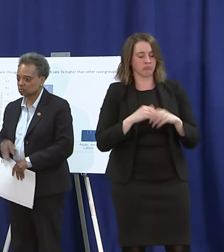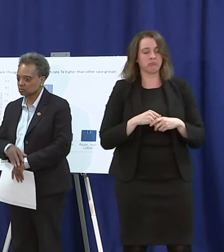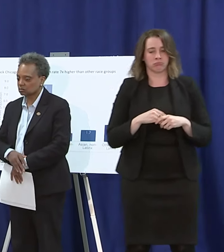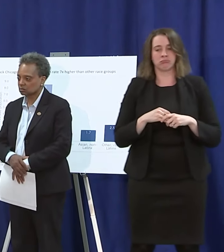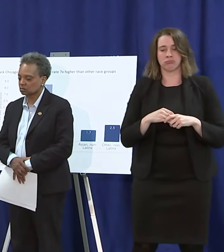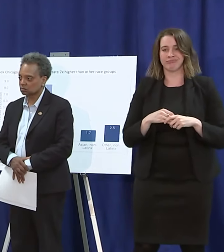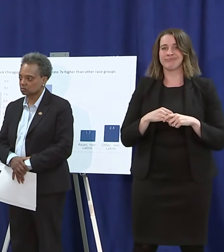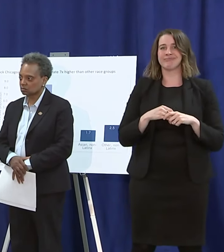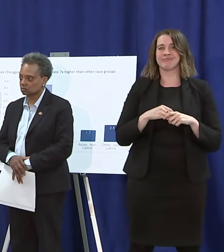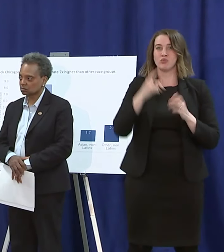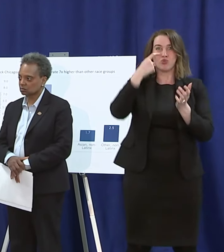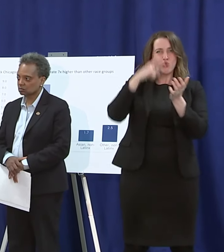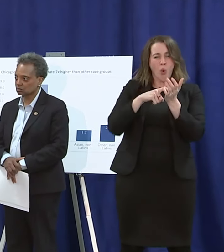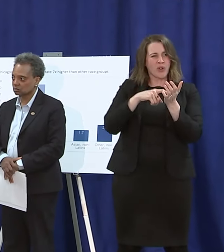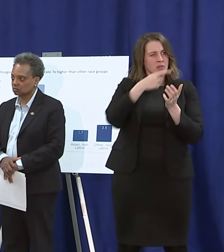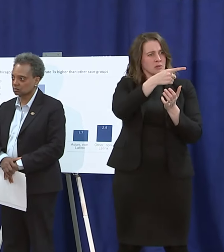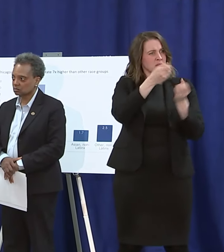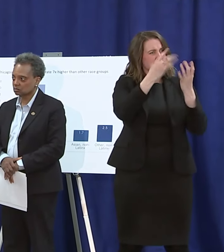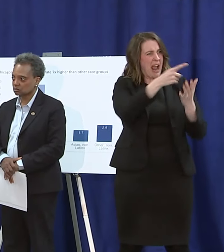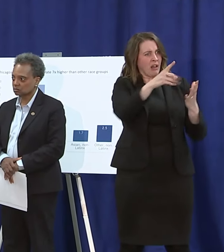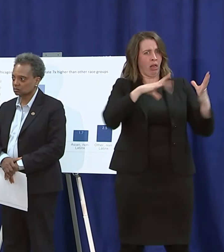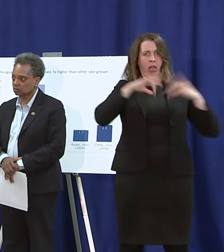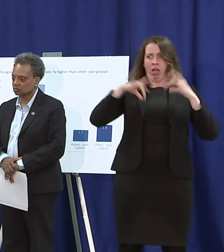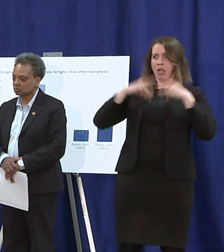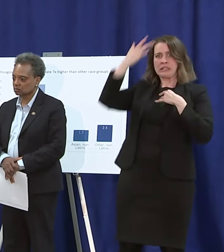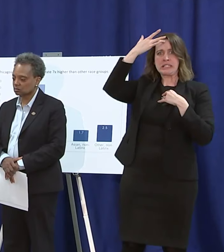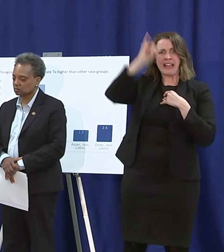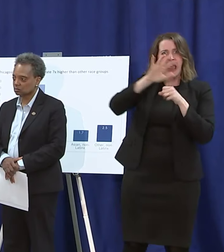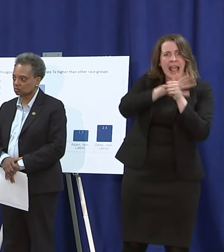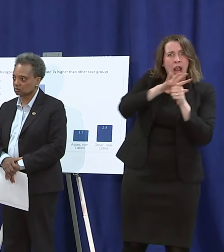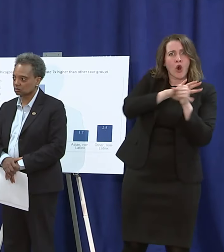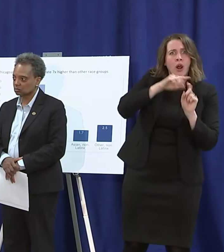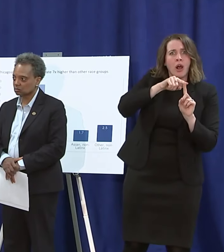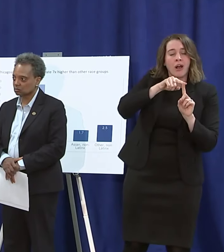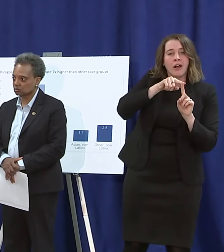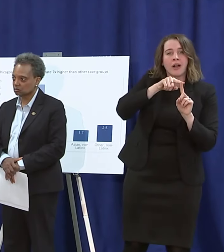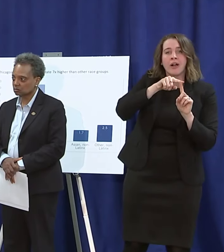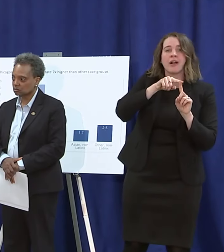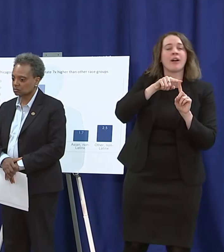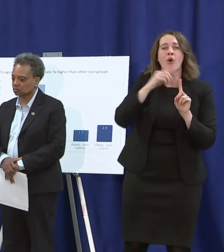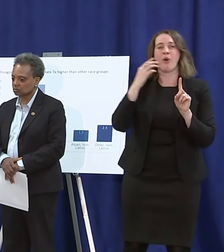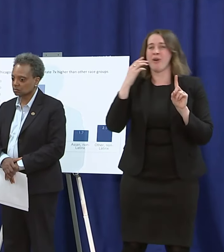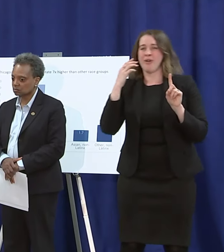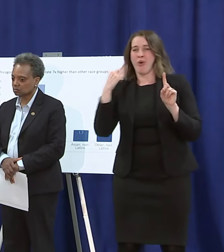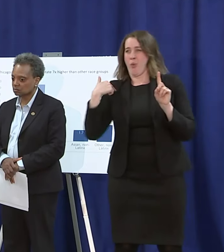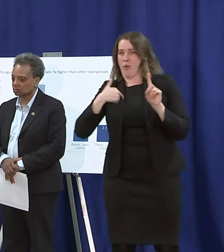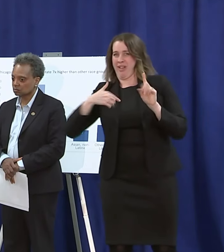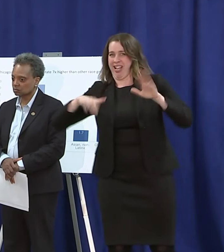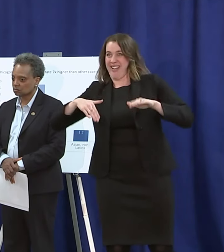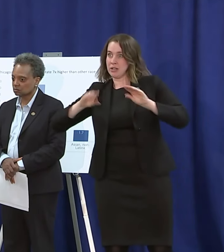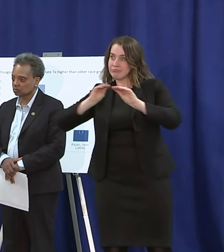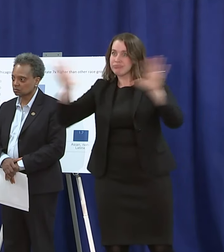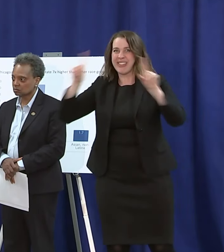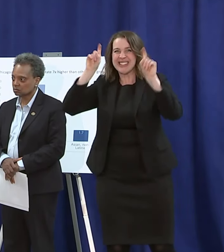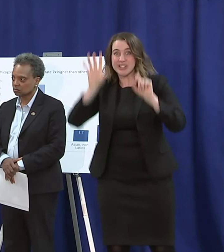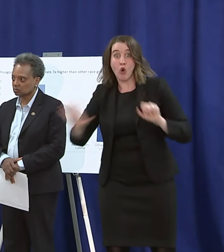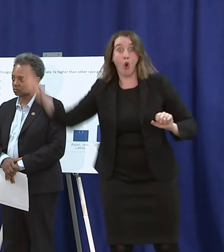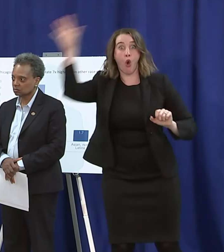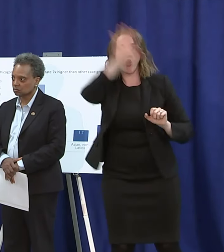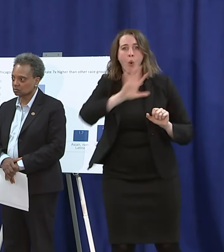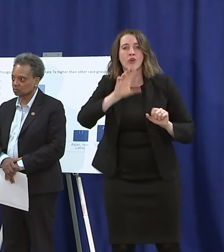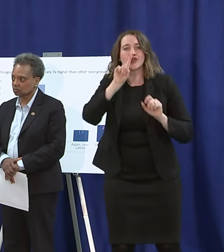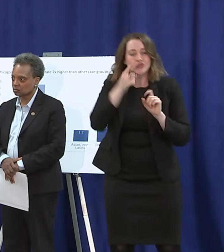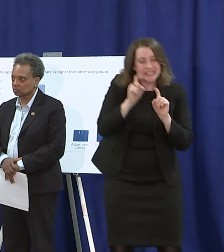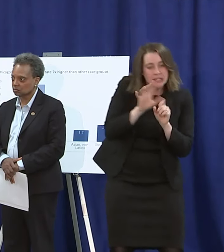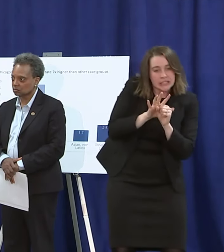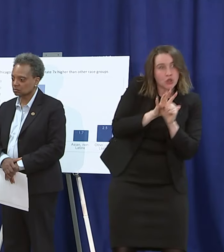higher positive rates that we're seeing are because we still do not have the widespread testing available in Chicago that we're